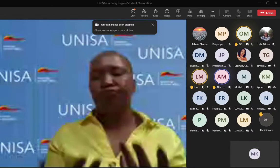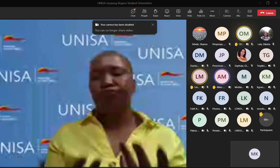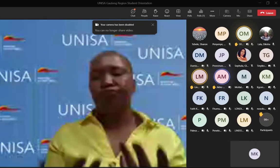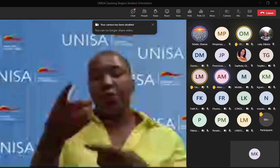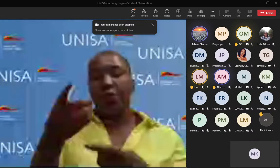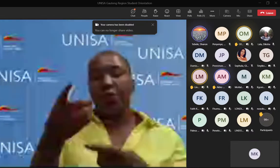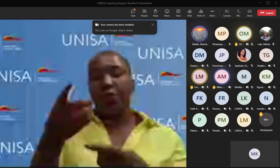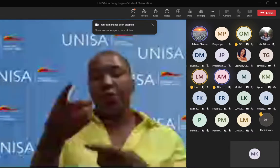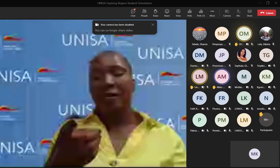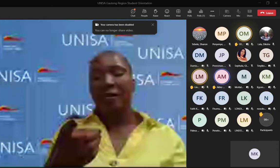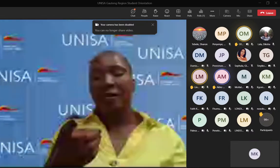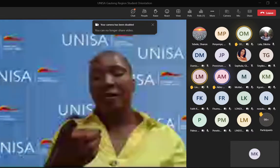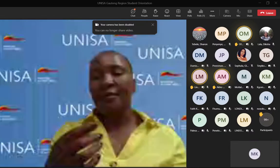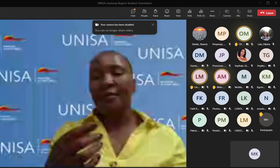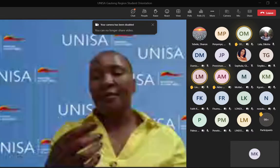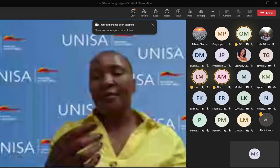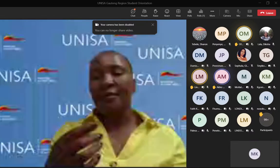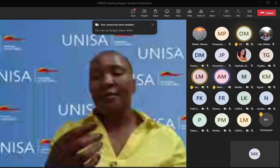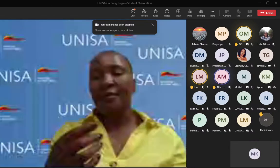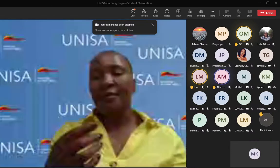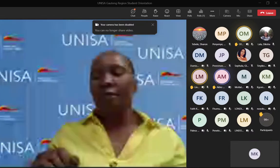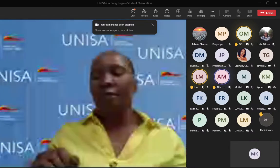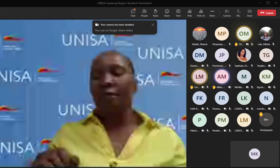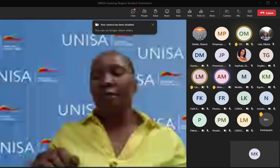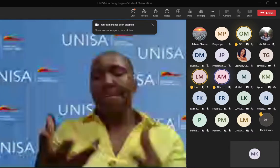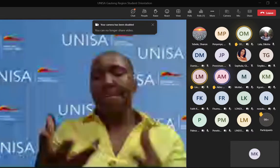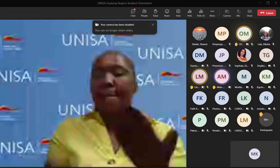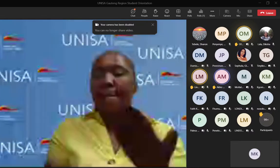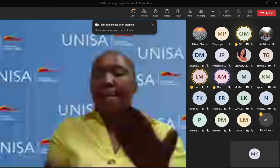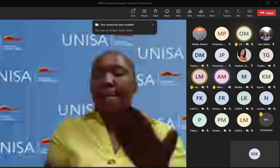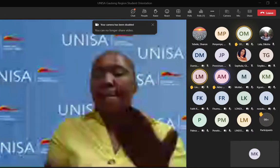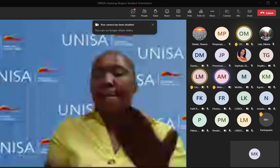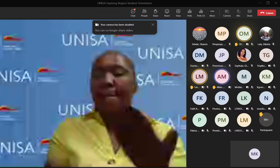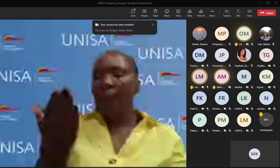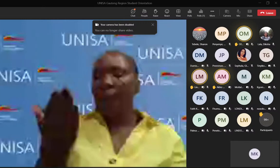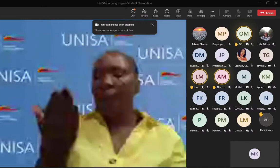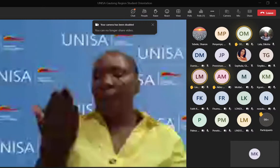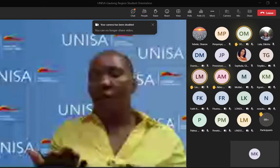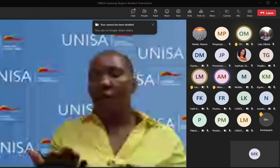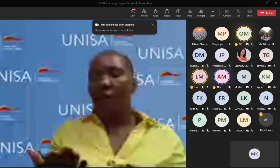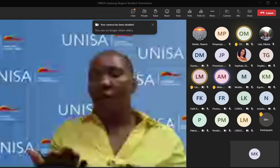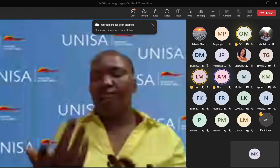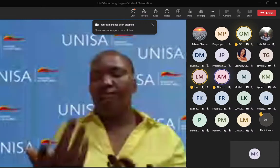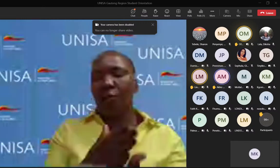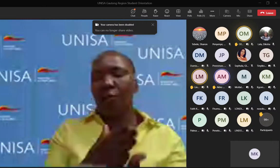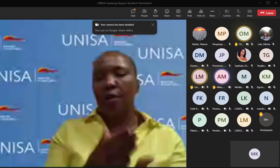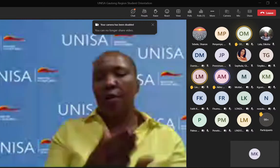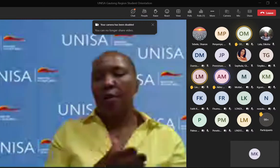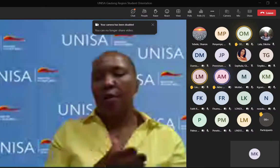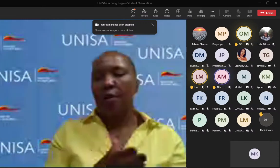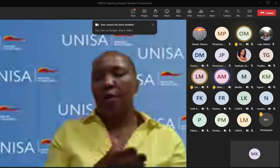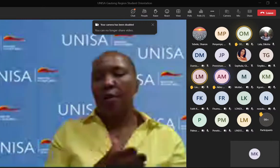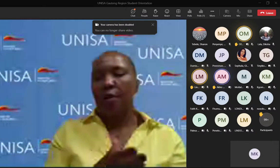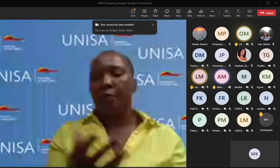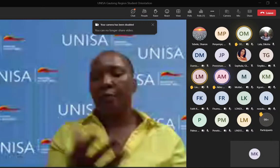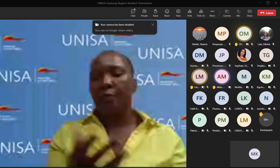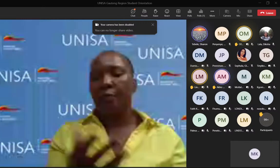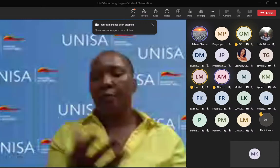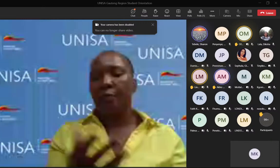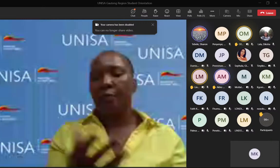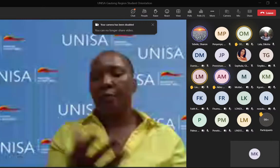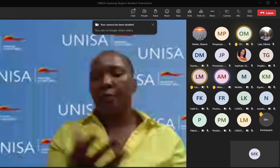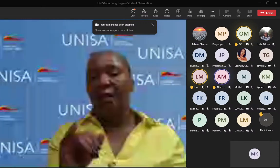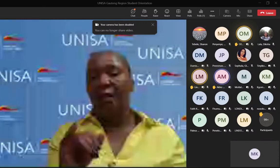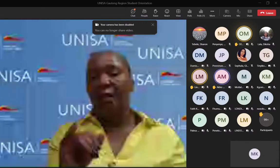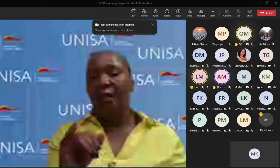find out whether um is there any assurance that um If Ever I upload uh